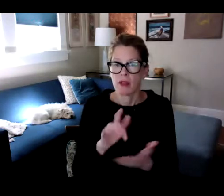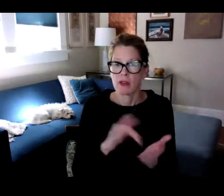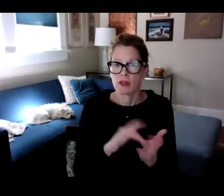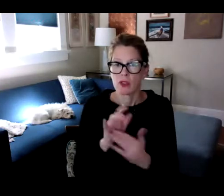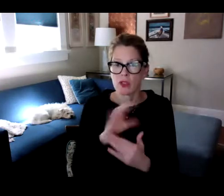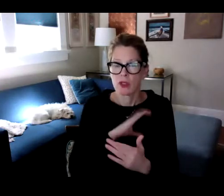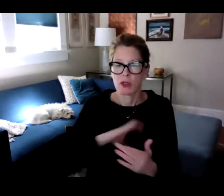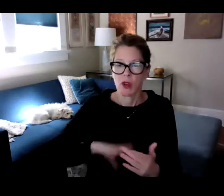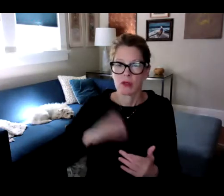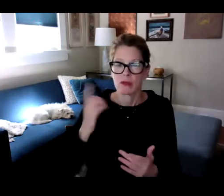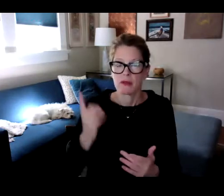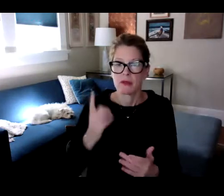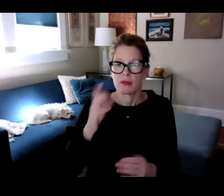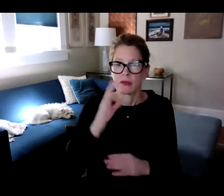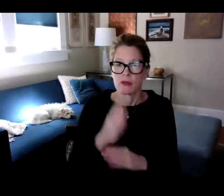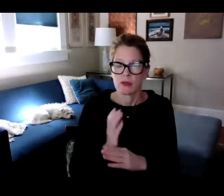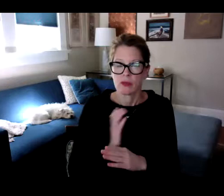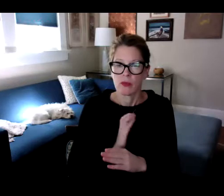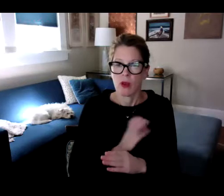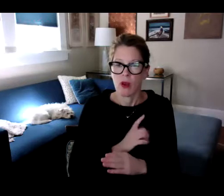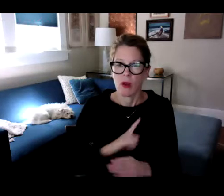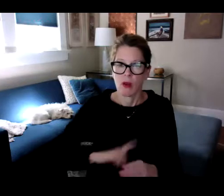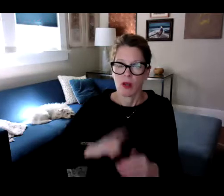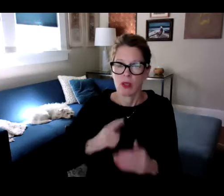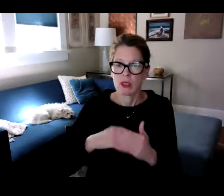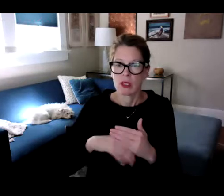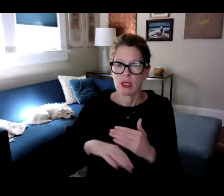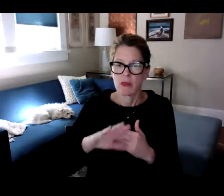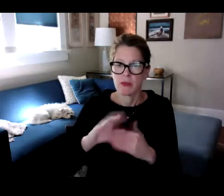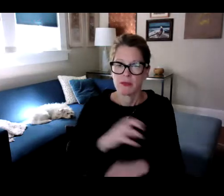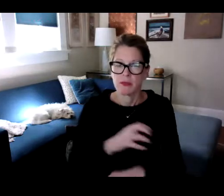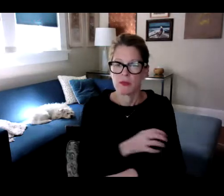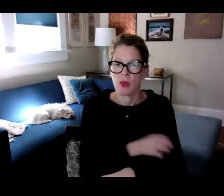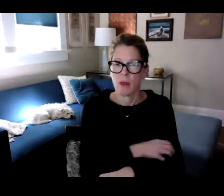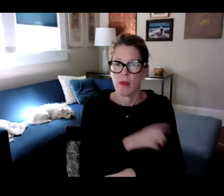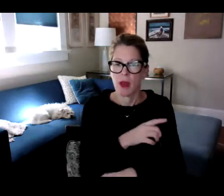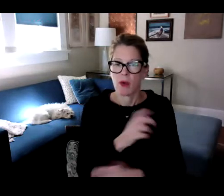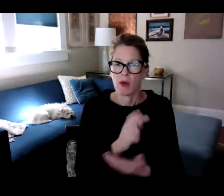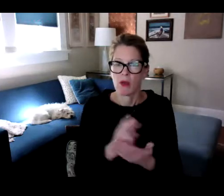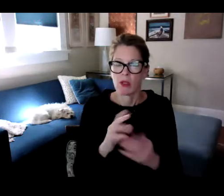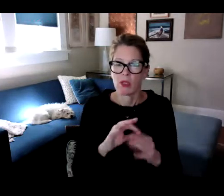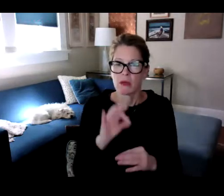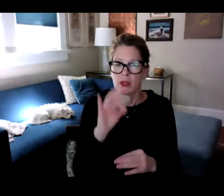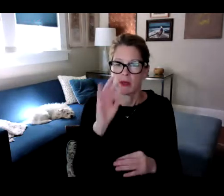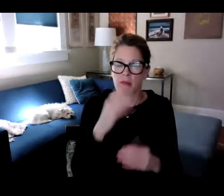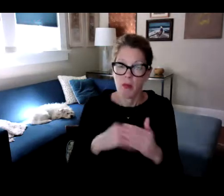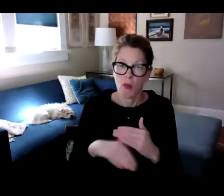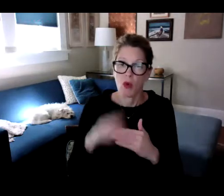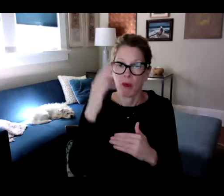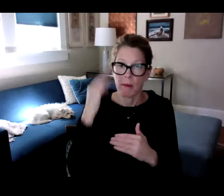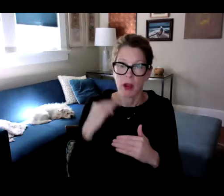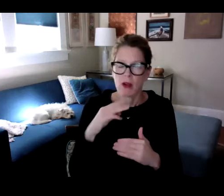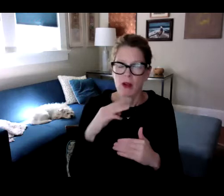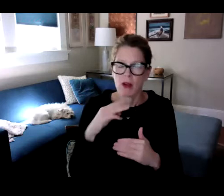Lord. He was conceived by the power of the Holy Spirit and born of the Virgin Mary. He suffered